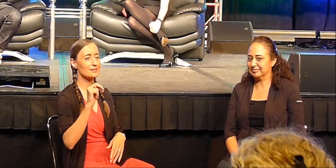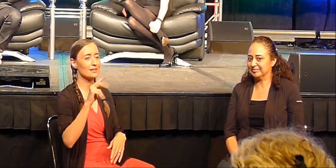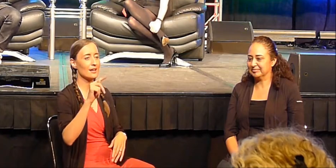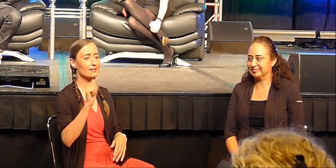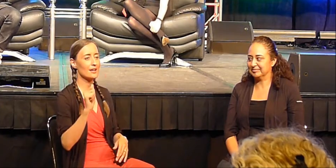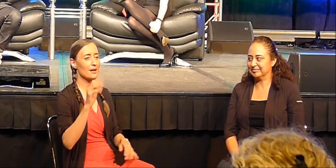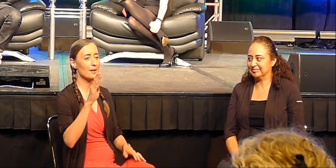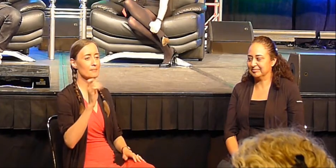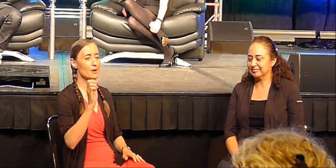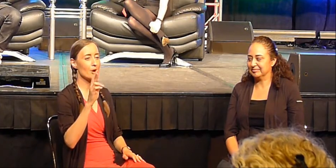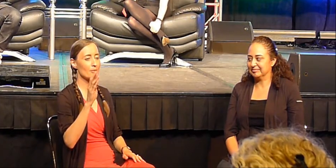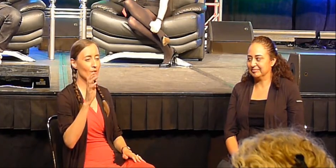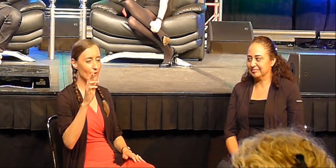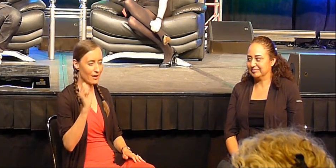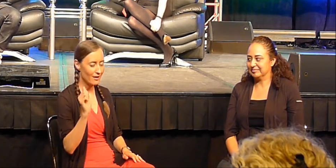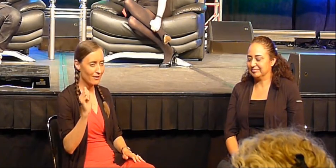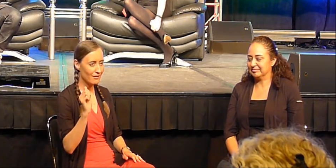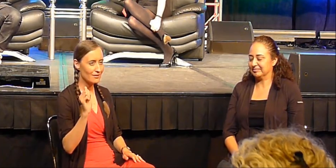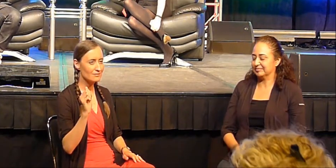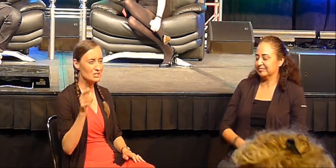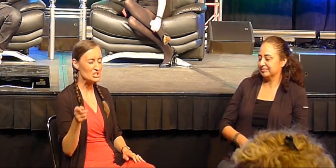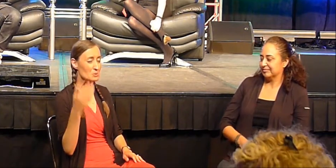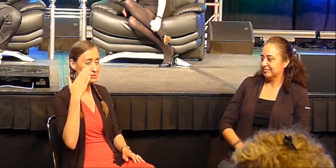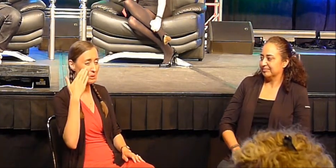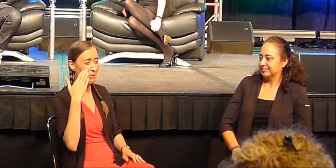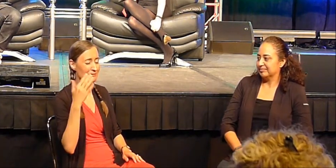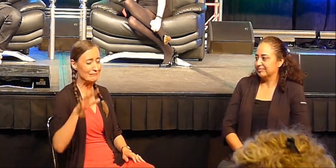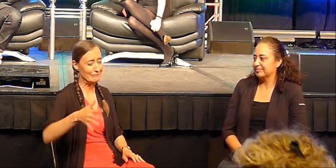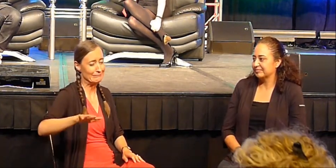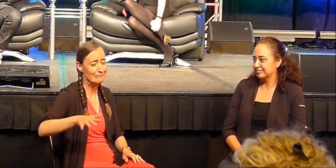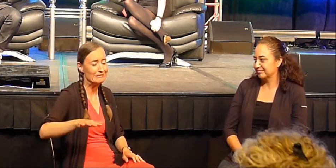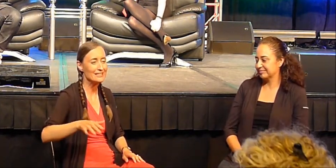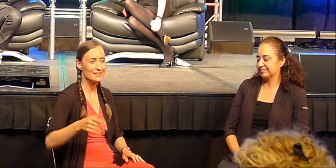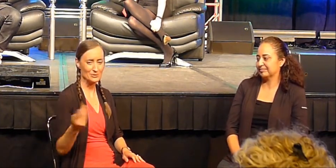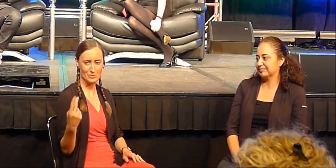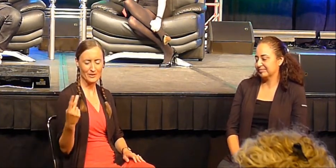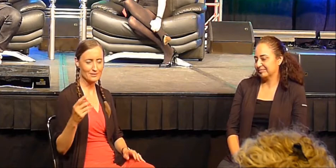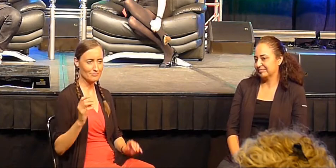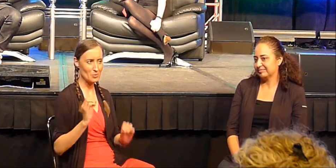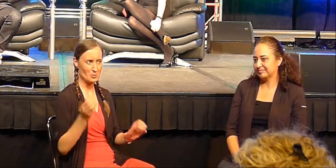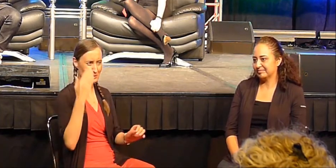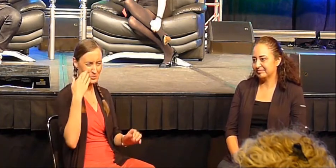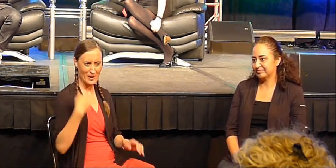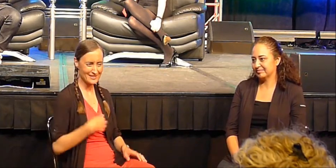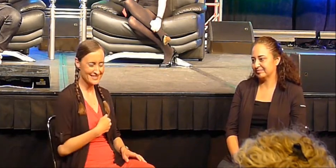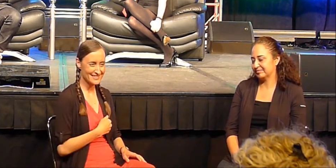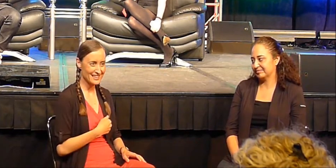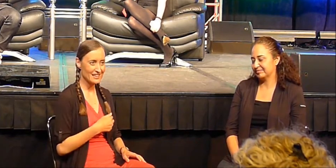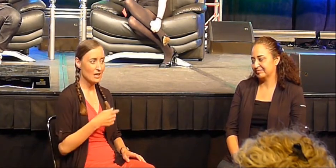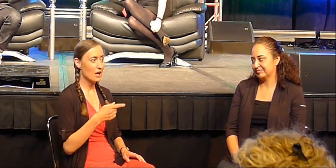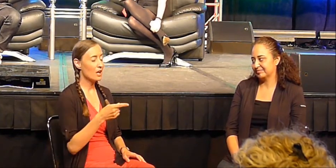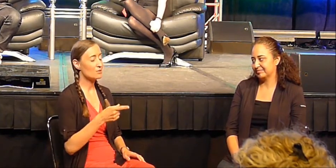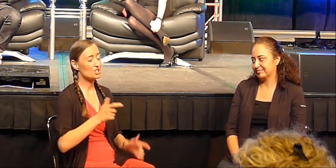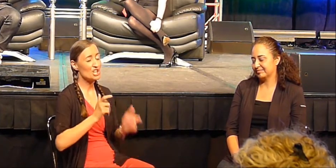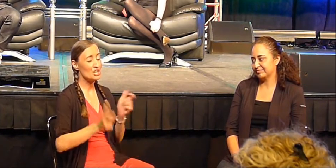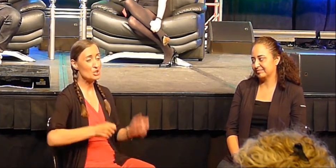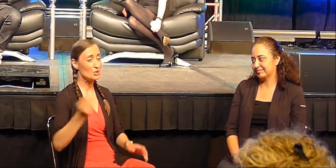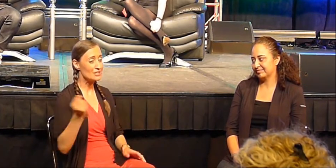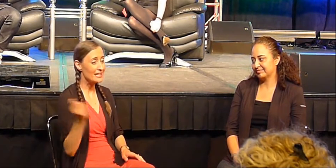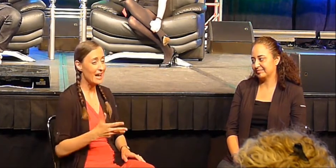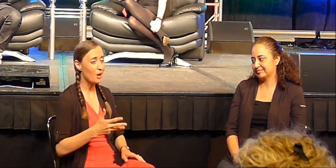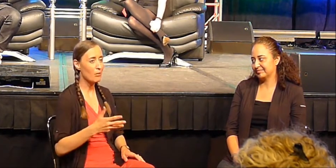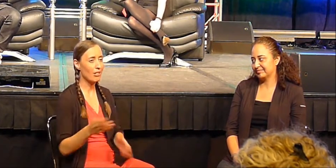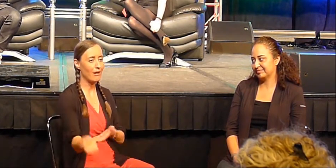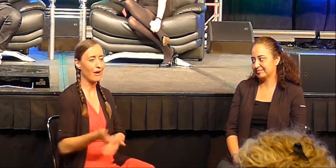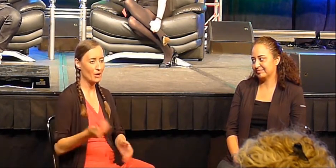so we were both unknowns being cast in the leads in this film. So Norman Lear and Rob Reiner were taking a huge gamble on us, right? And